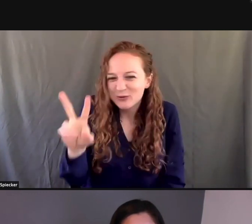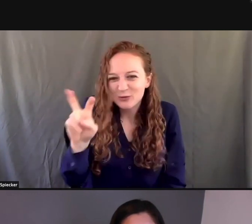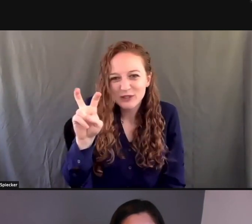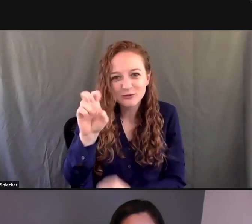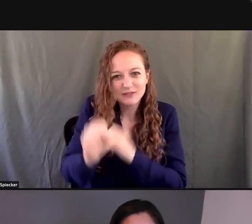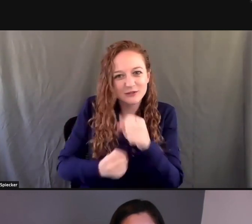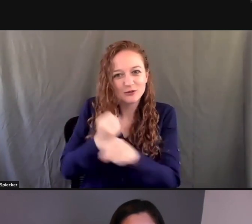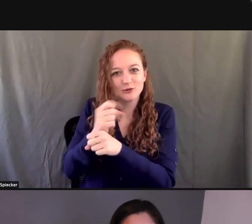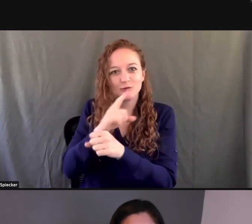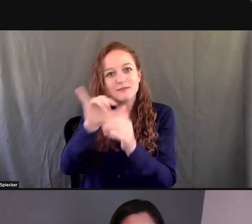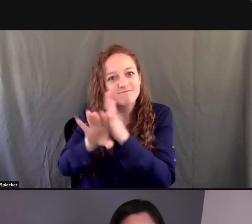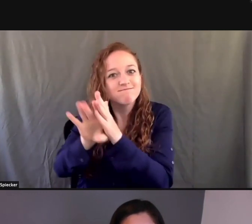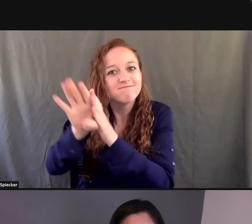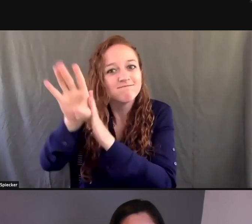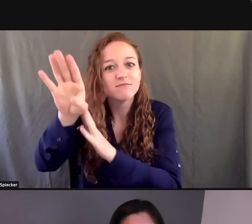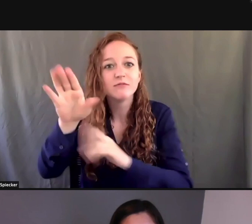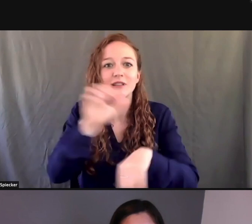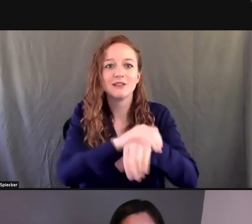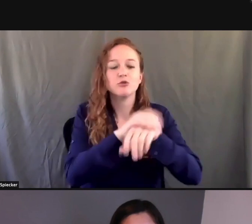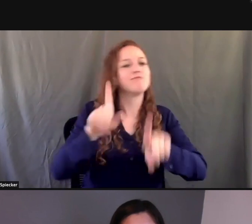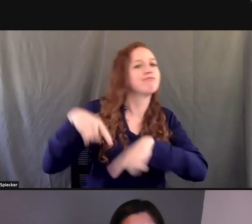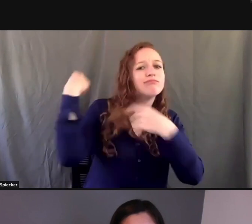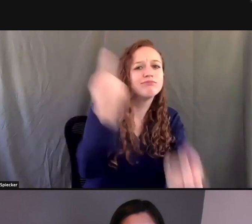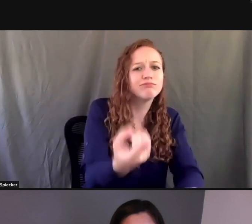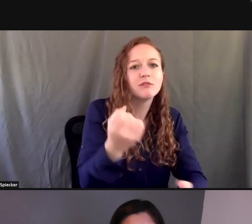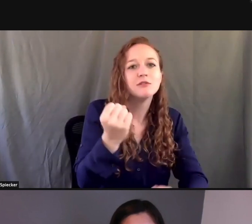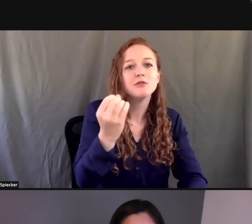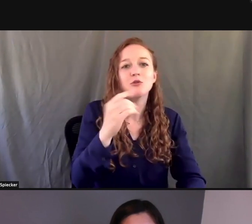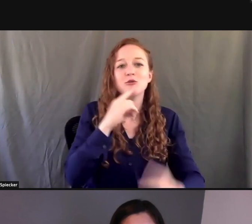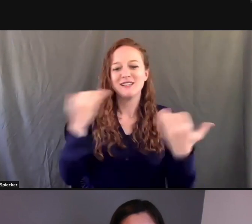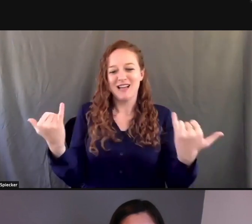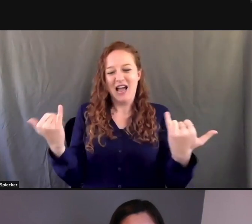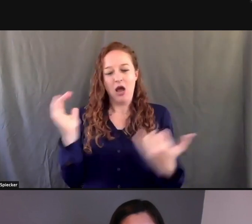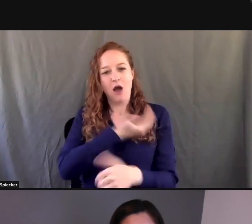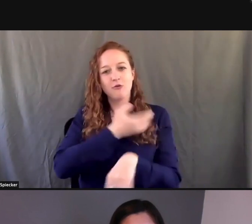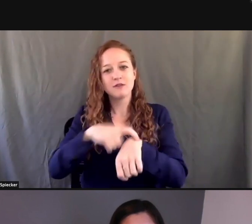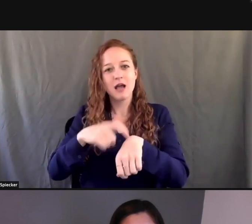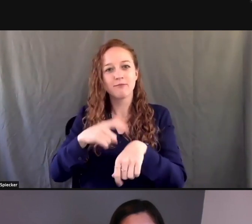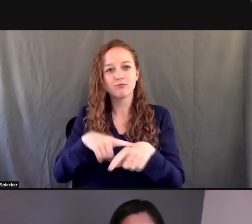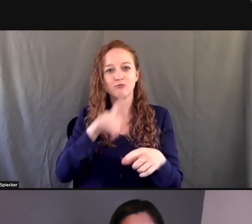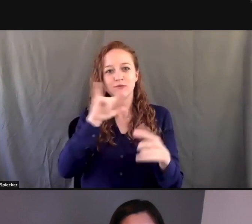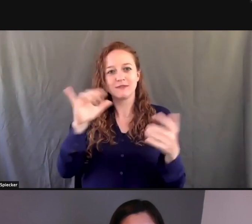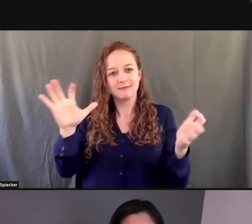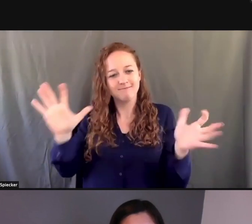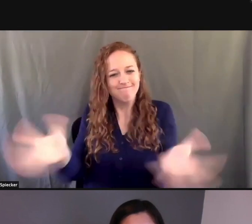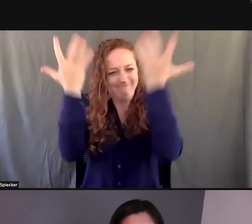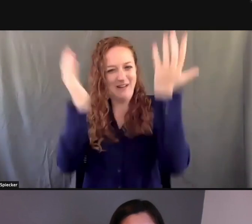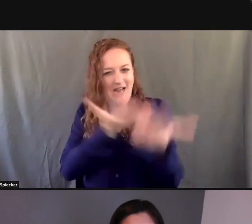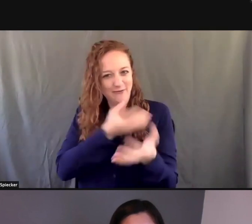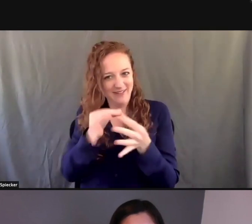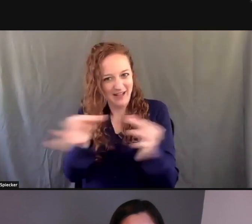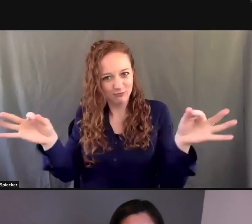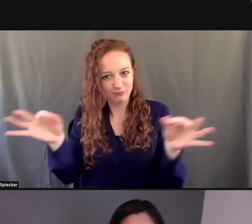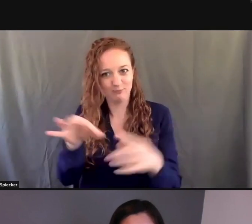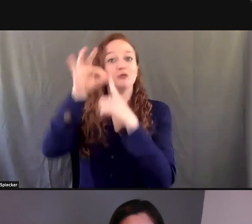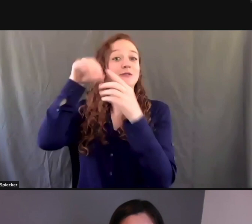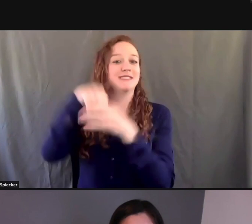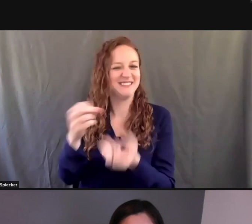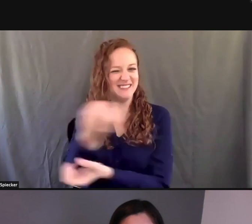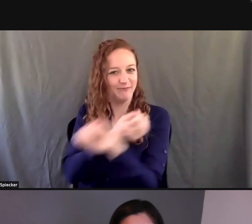we just kind of skip and find the loophole to move forward without discussing the topic.